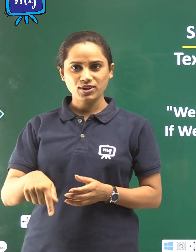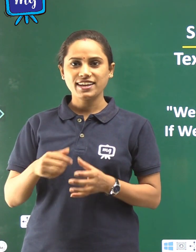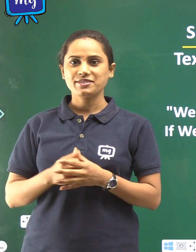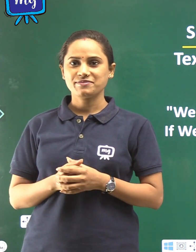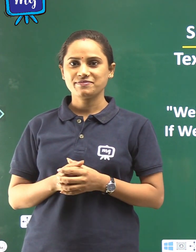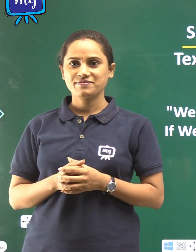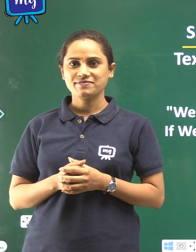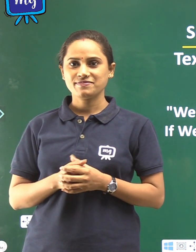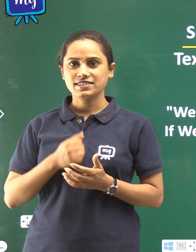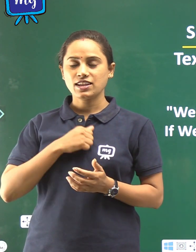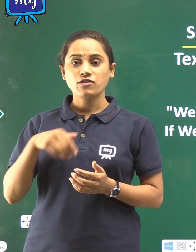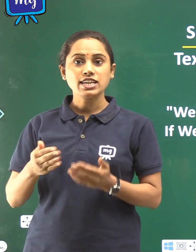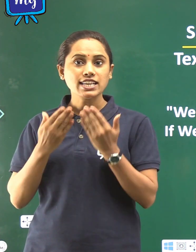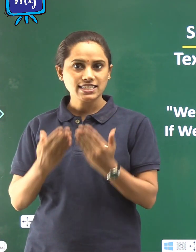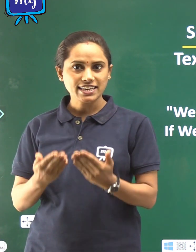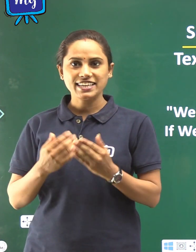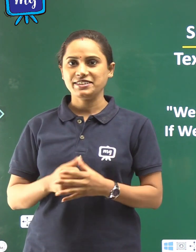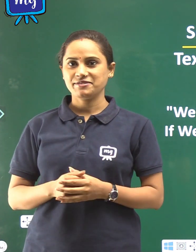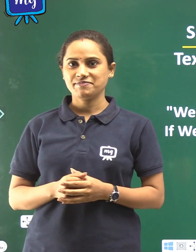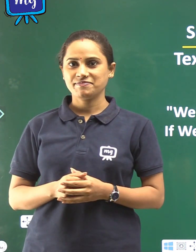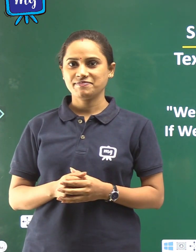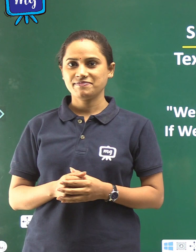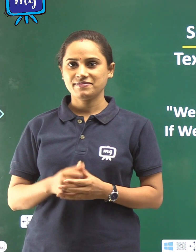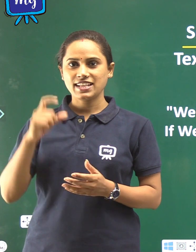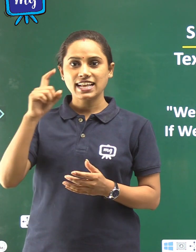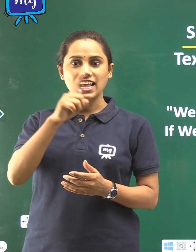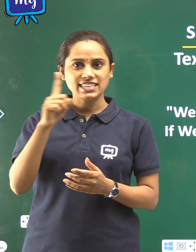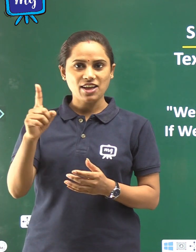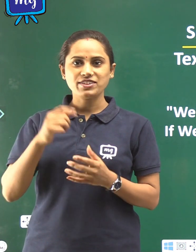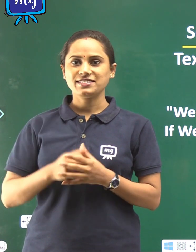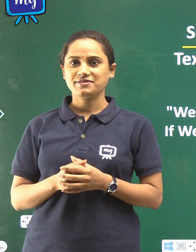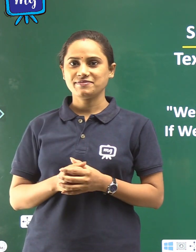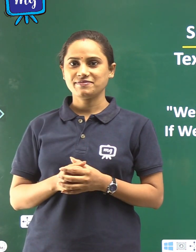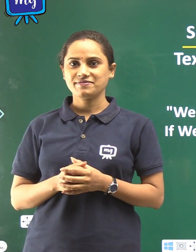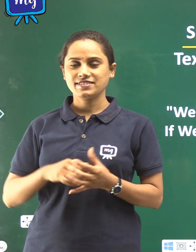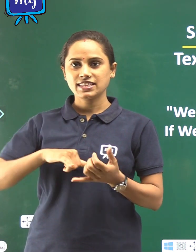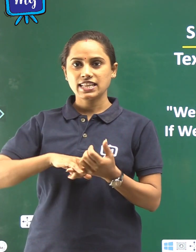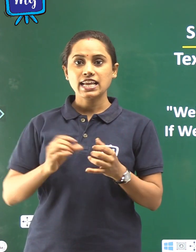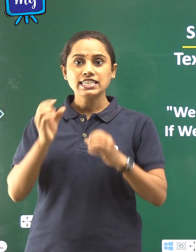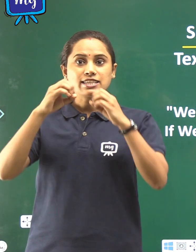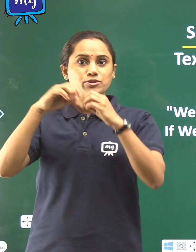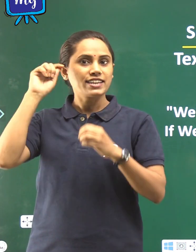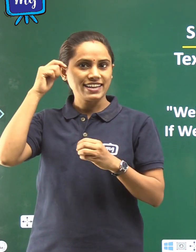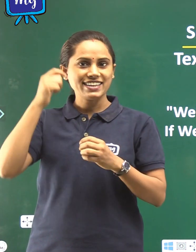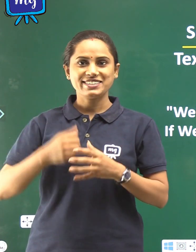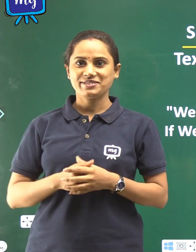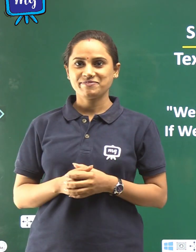Today, we shall study Class 11, Subject